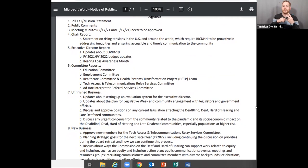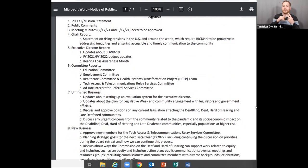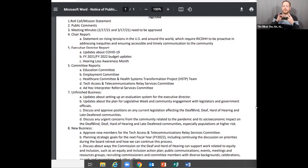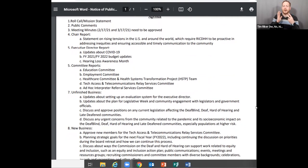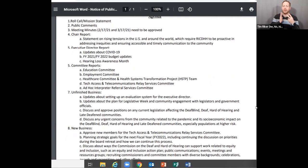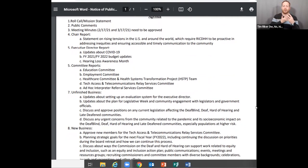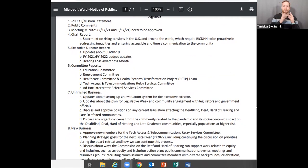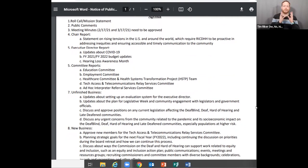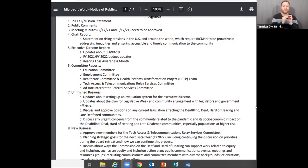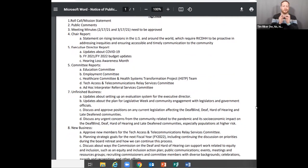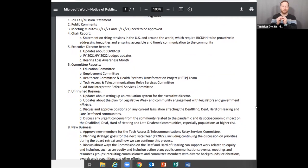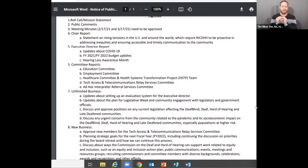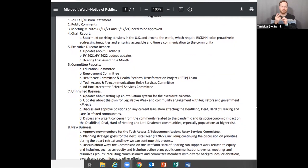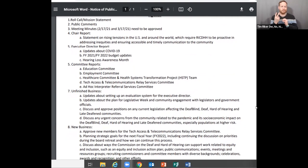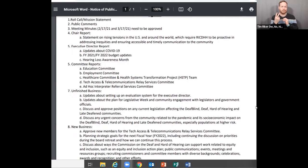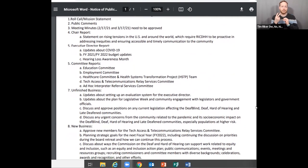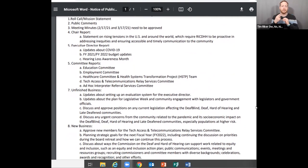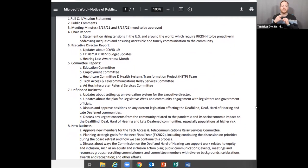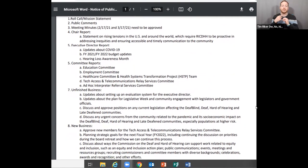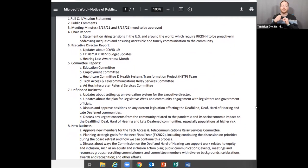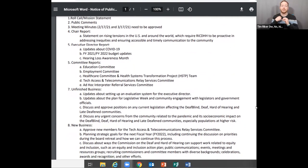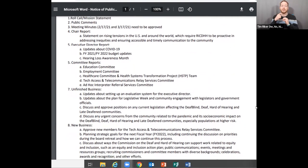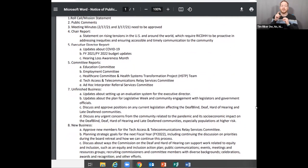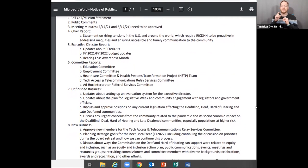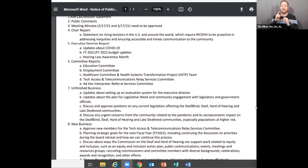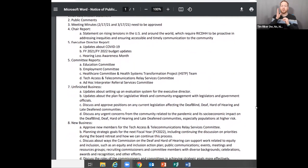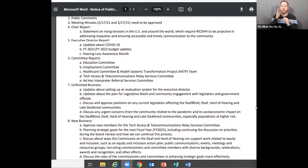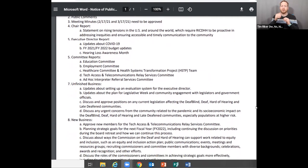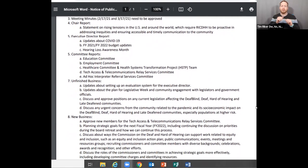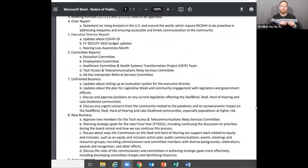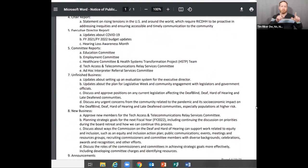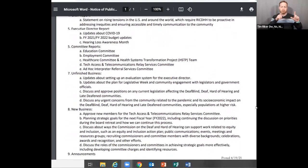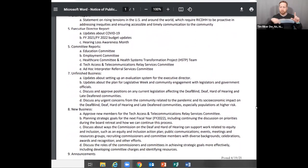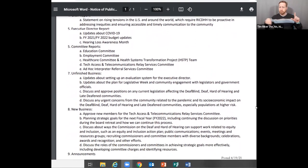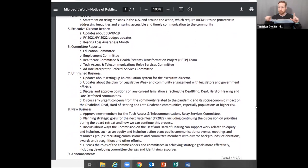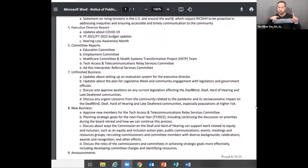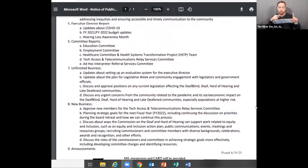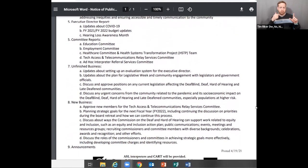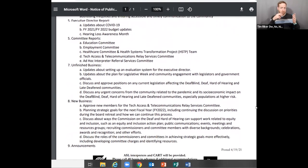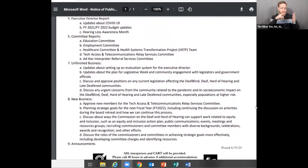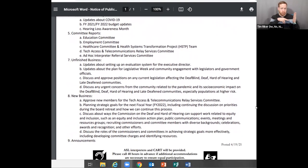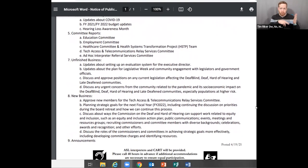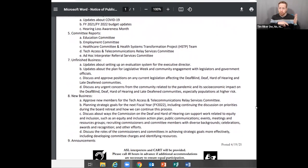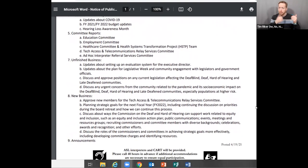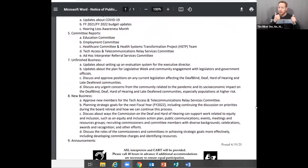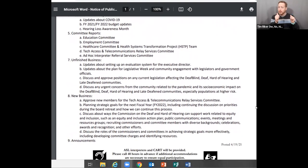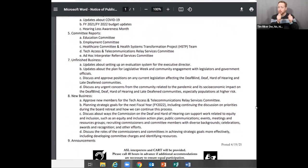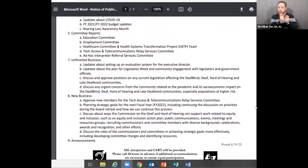those 2 months. From those two meetings that we had. We're going to share those minutes and let